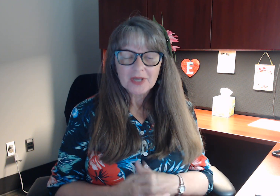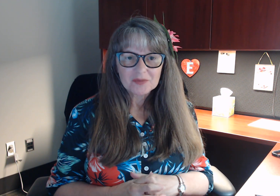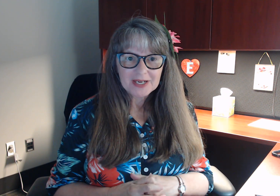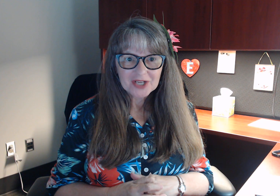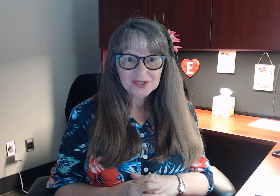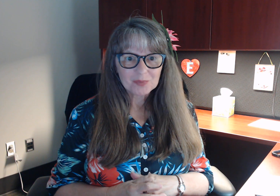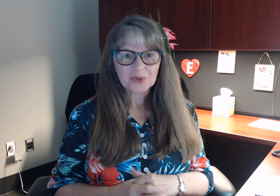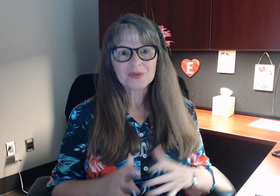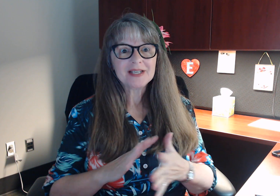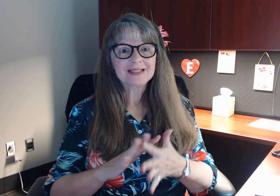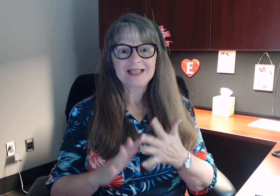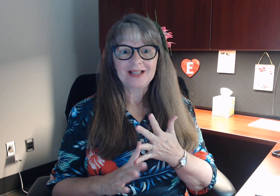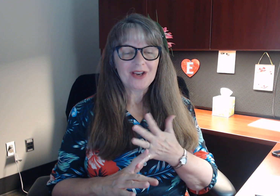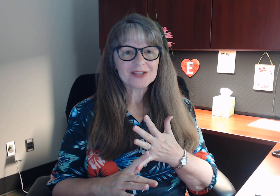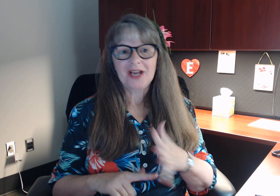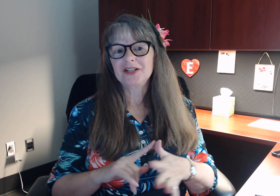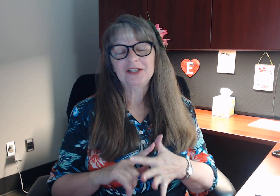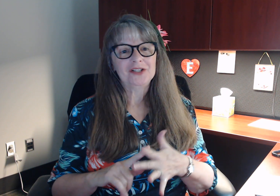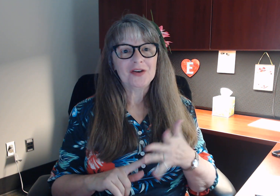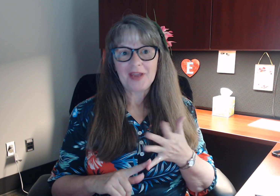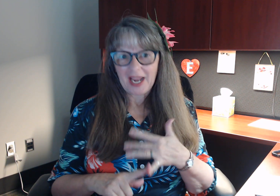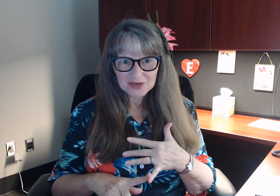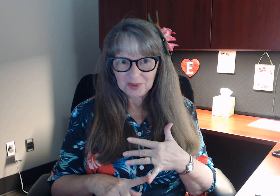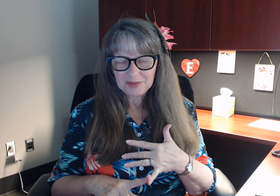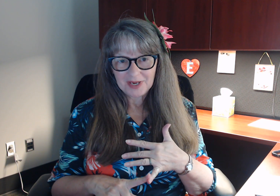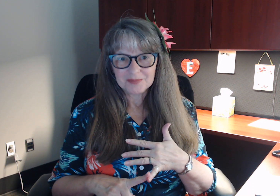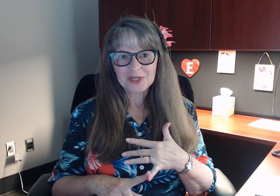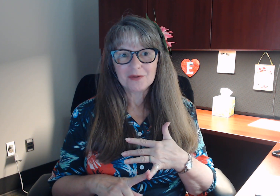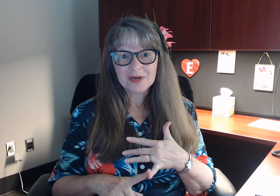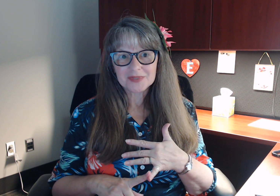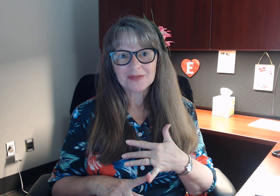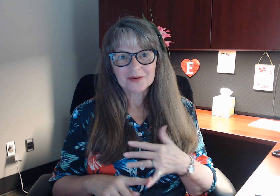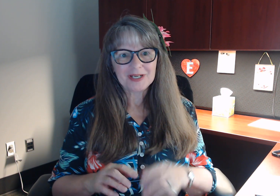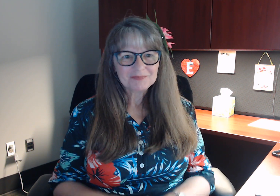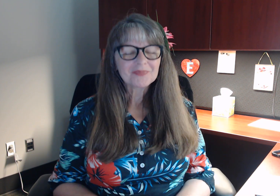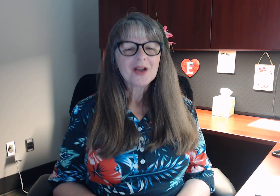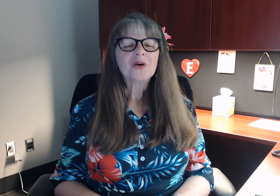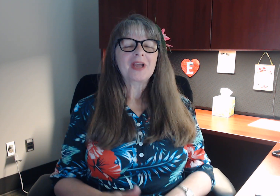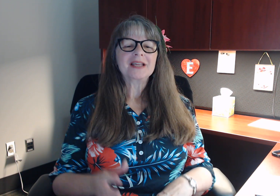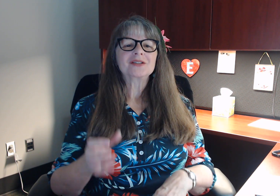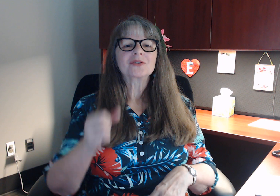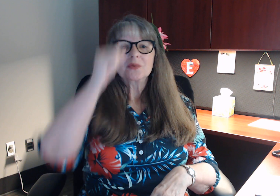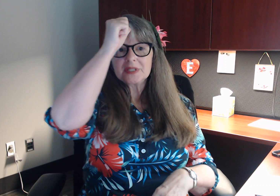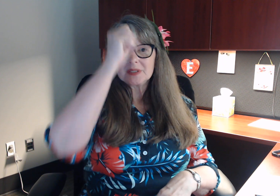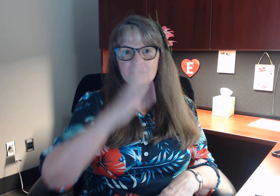pay child support. So that a lot of signs and a lot of angry single moms out there, right? Okay, so there was this